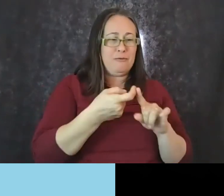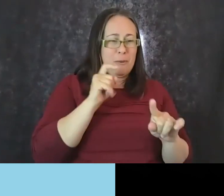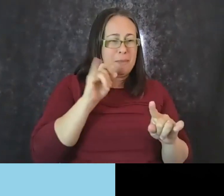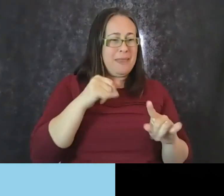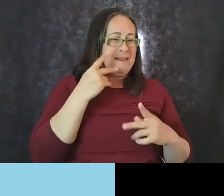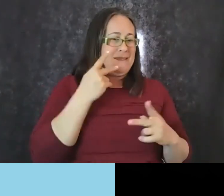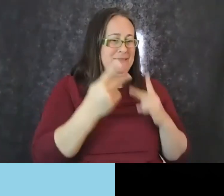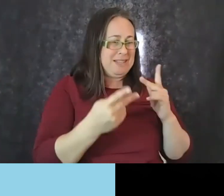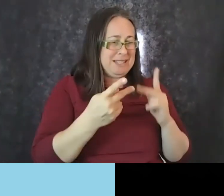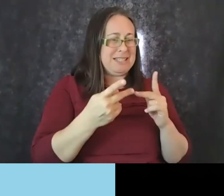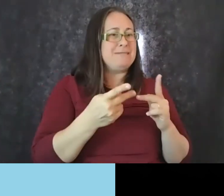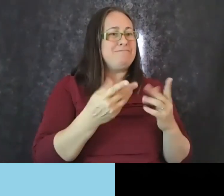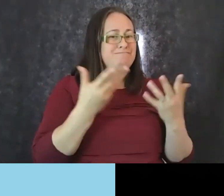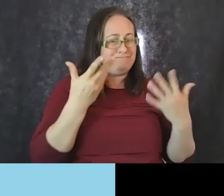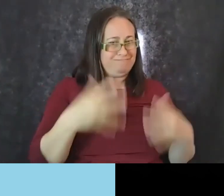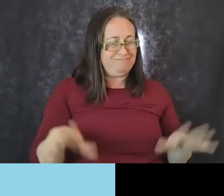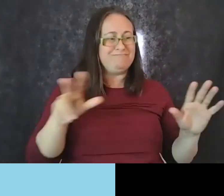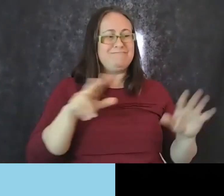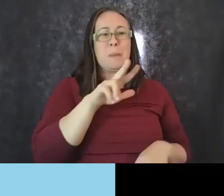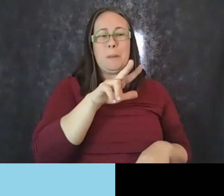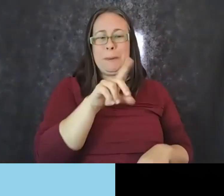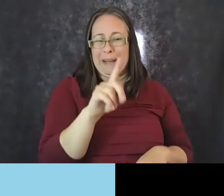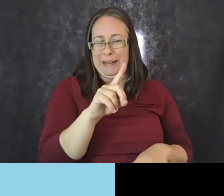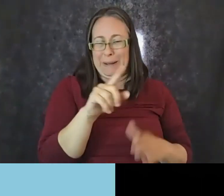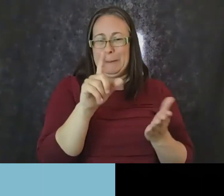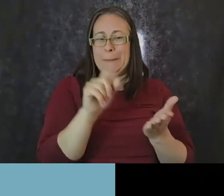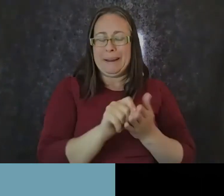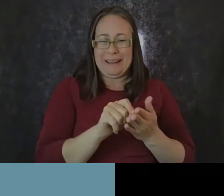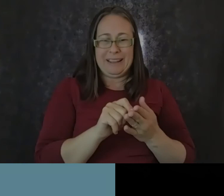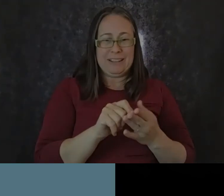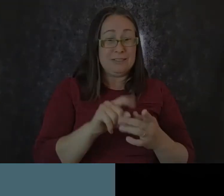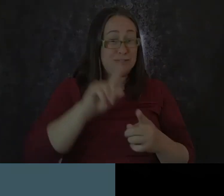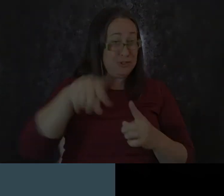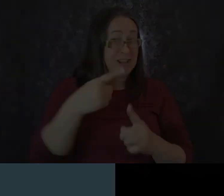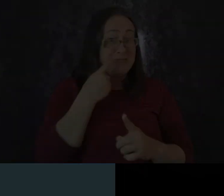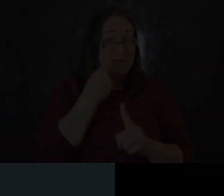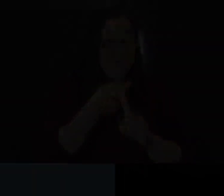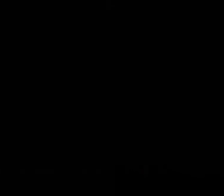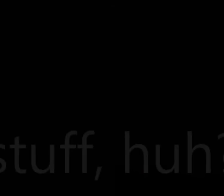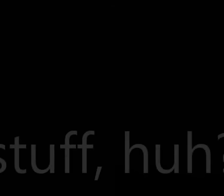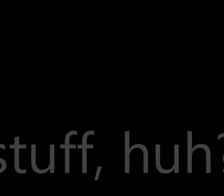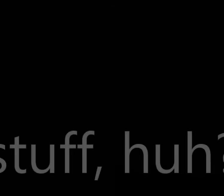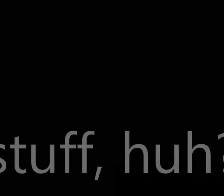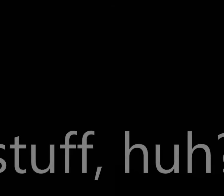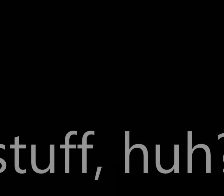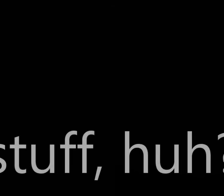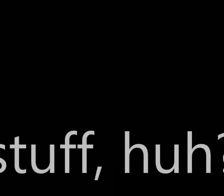that were also 3D printed just by you, Brad.